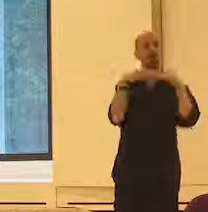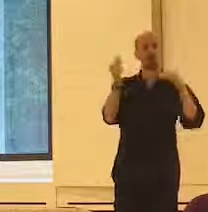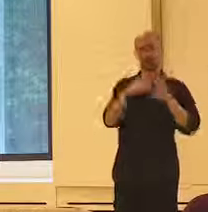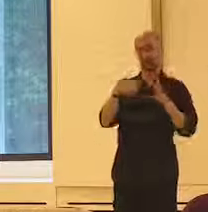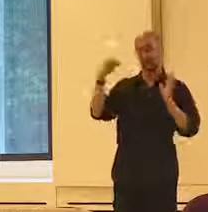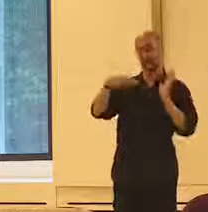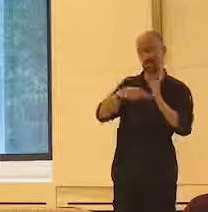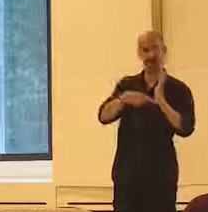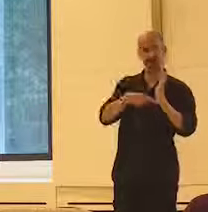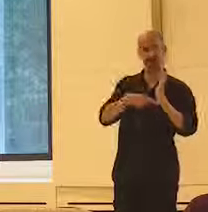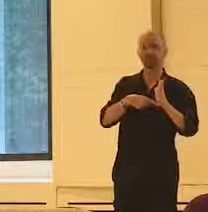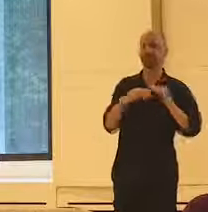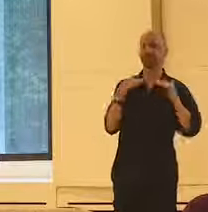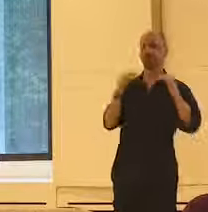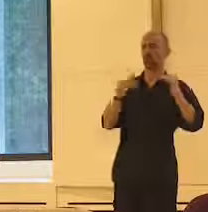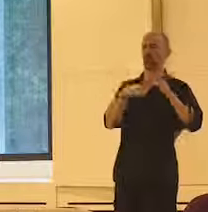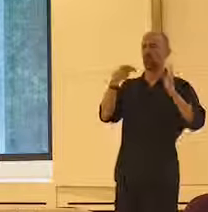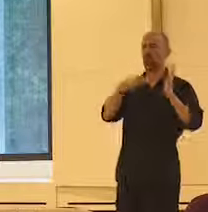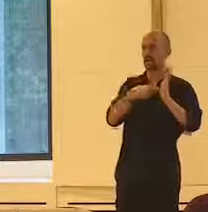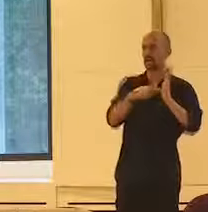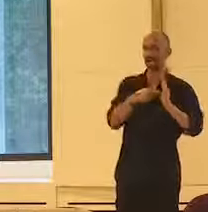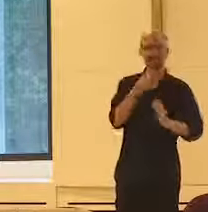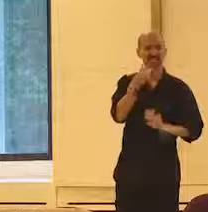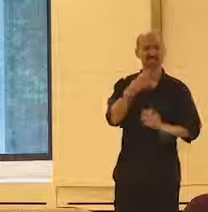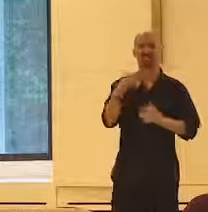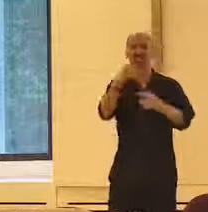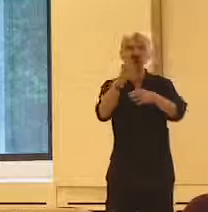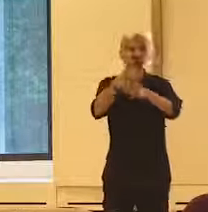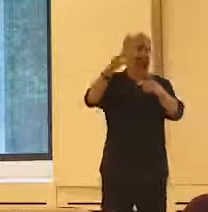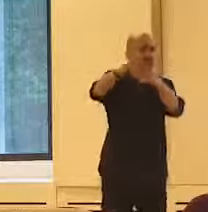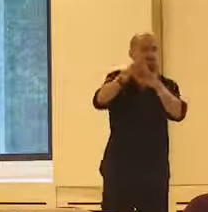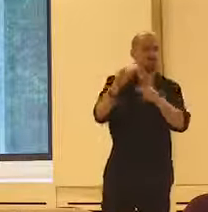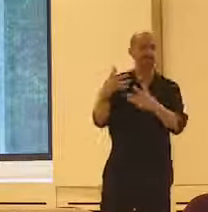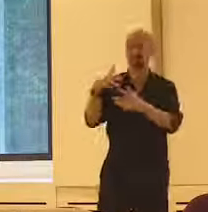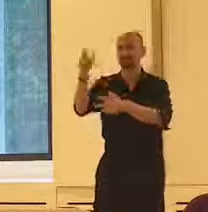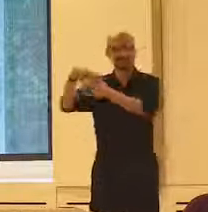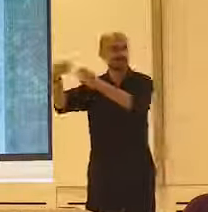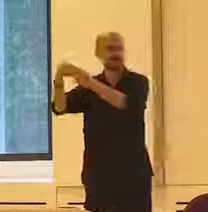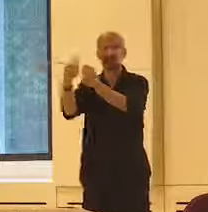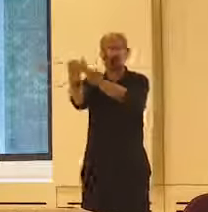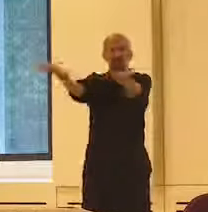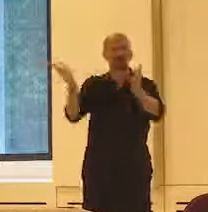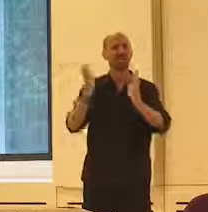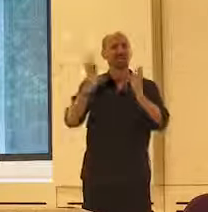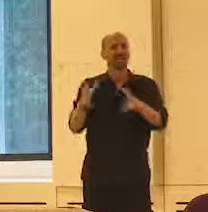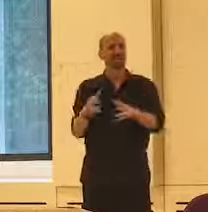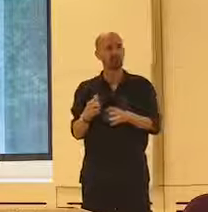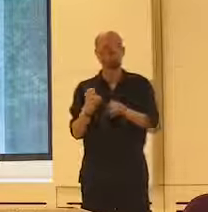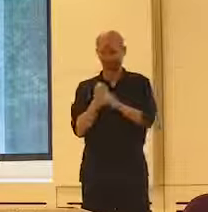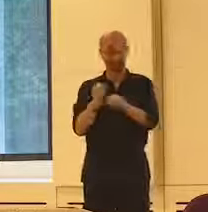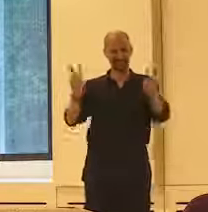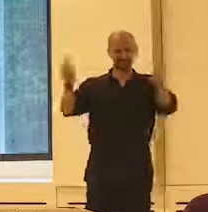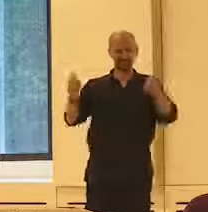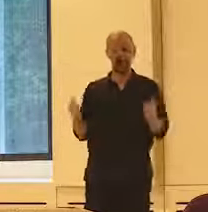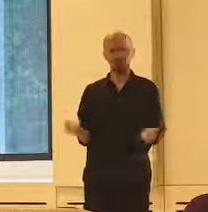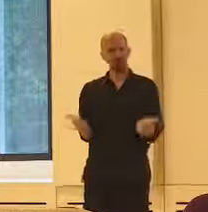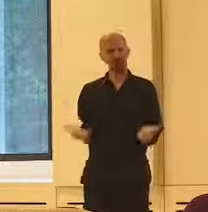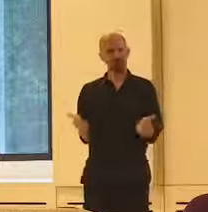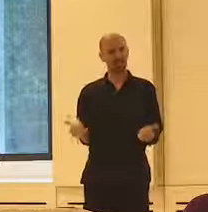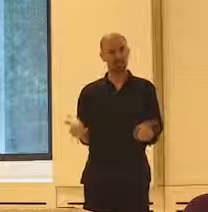you know, there is the Equality Act that says that at GPs or in all the health